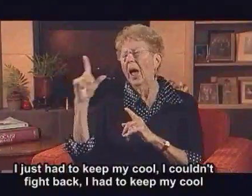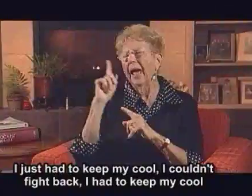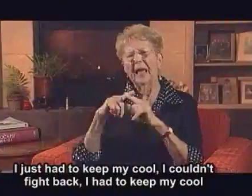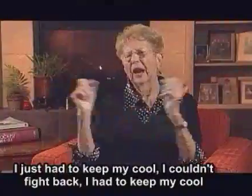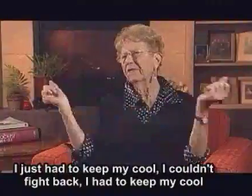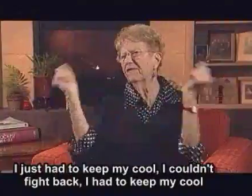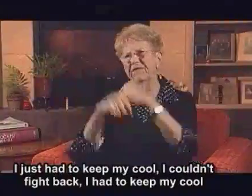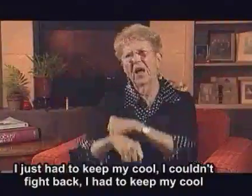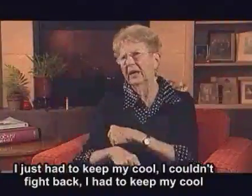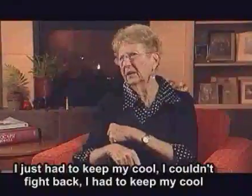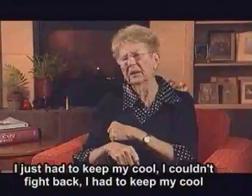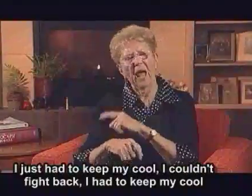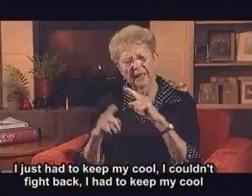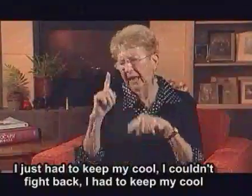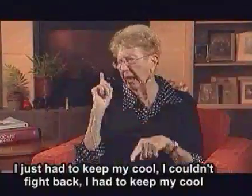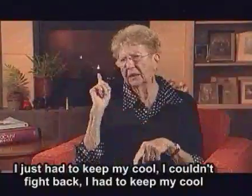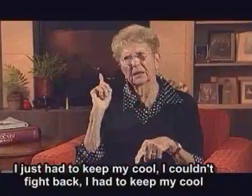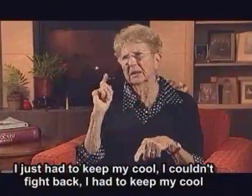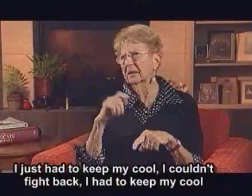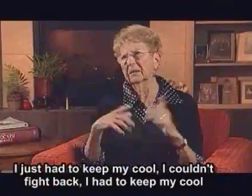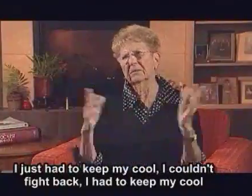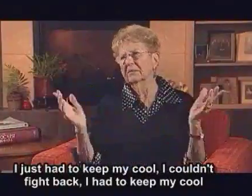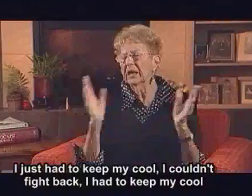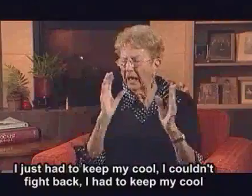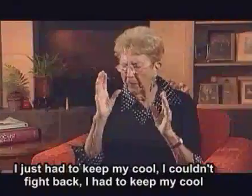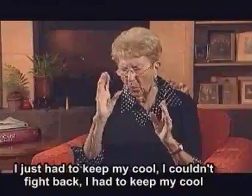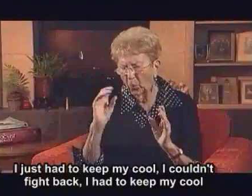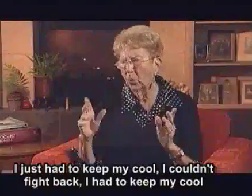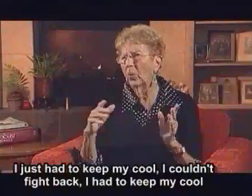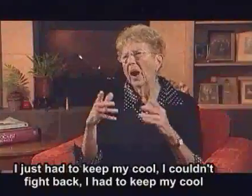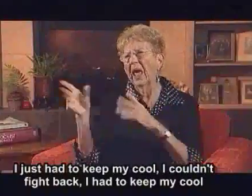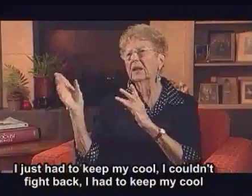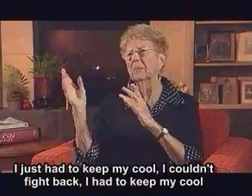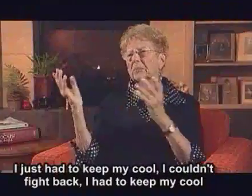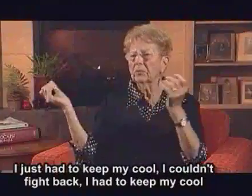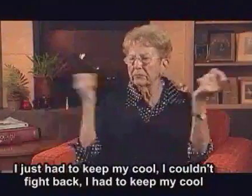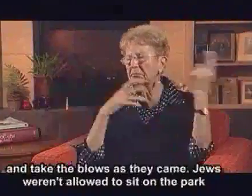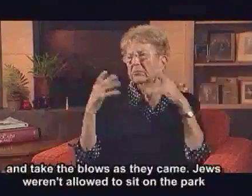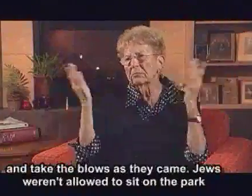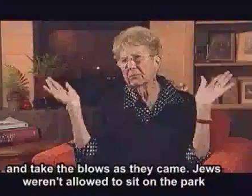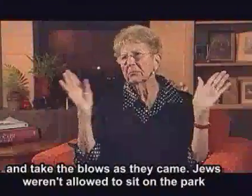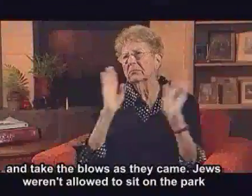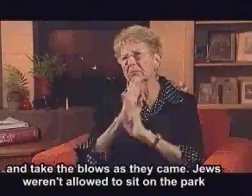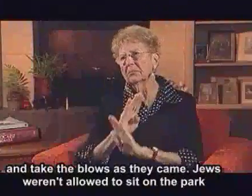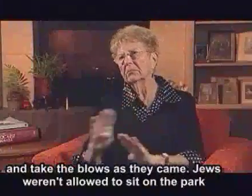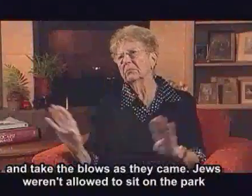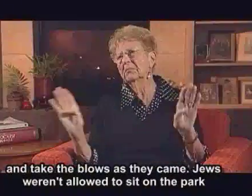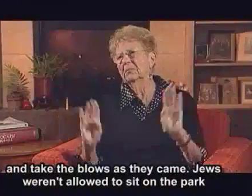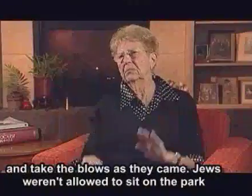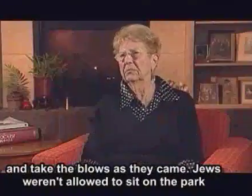I just had to keep my cool. I couldn't fight back. I had to keep my cool and take the blows as they